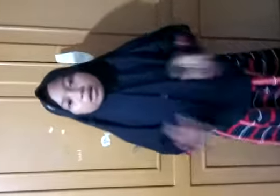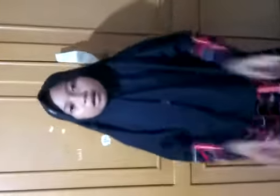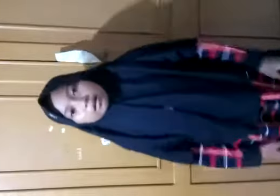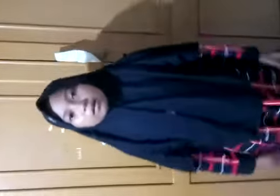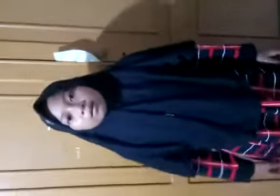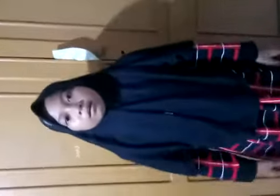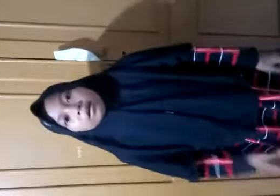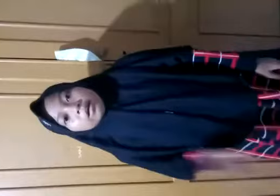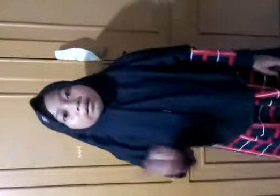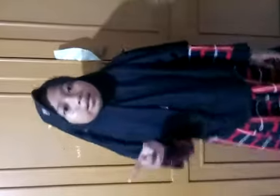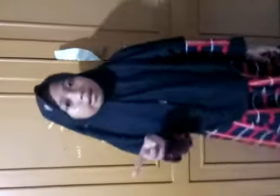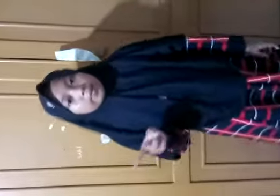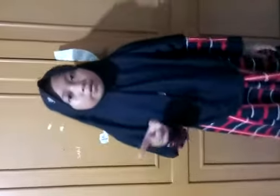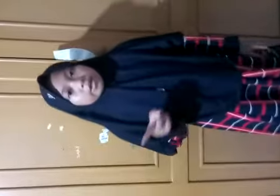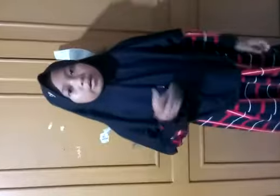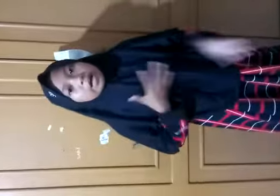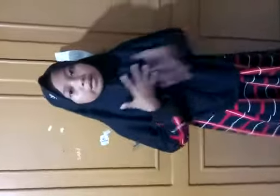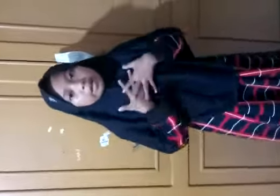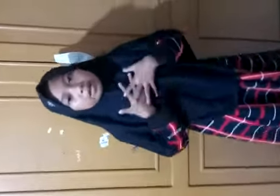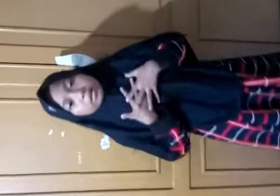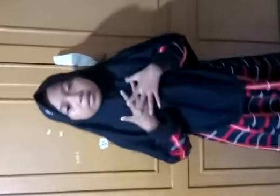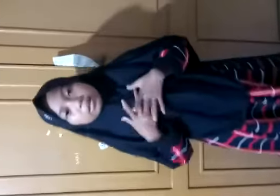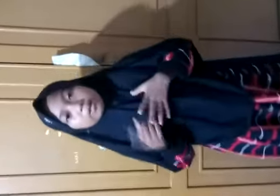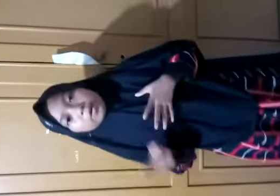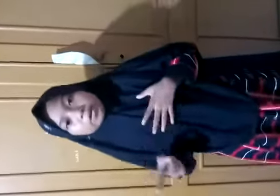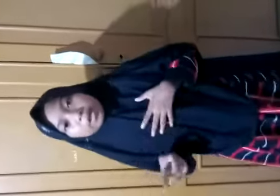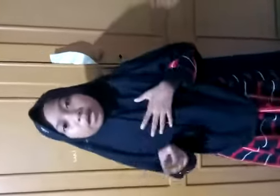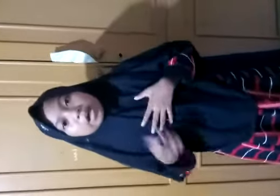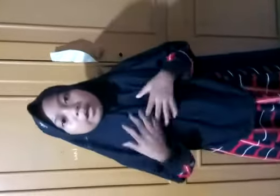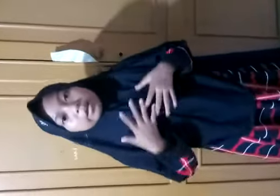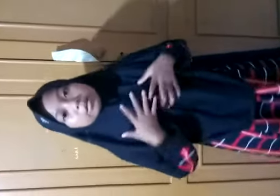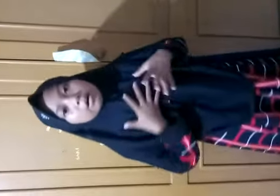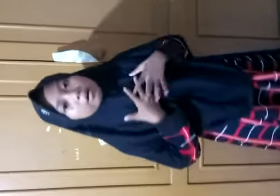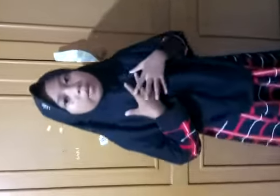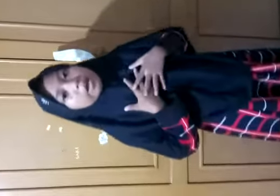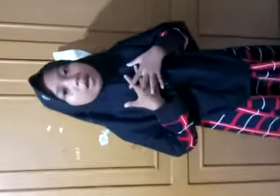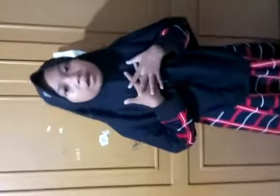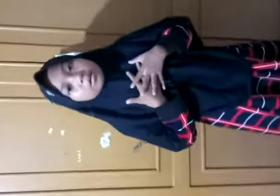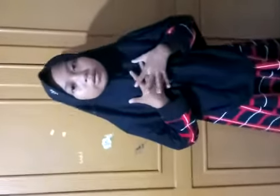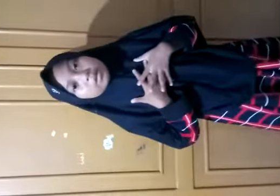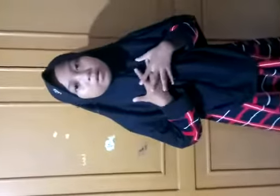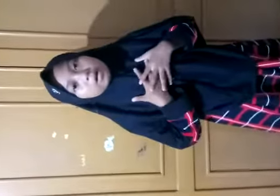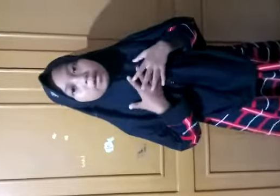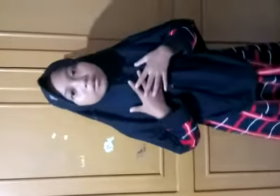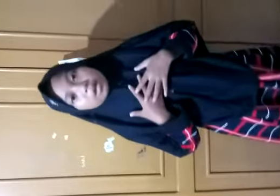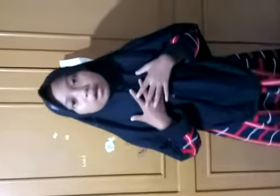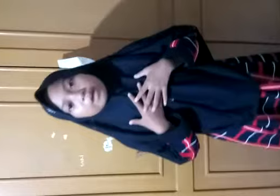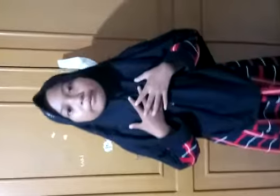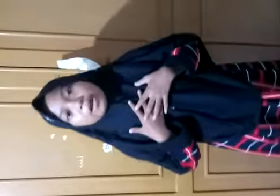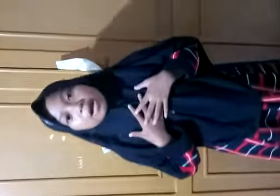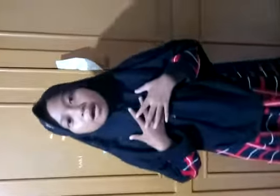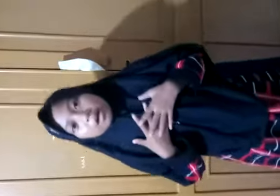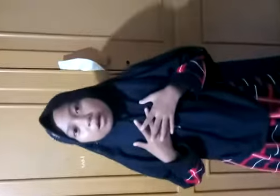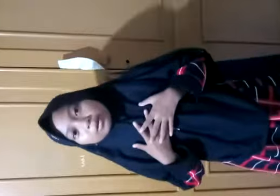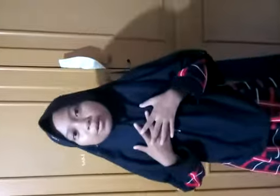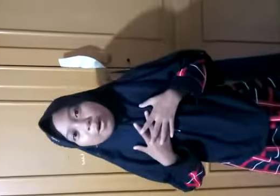Sunday. Listening music. I think listening music it is a hobby suitable because I have a lot